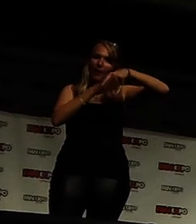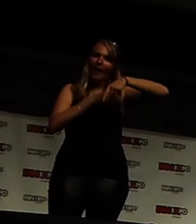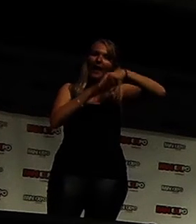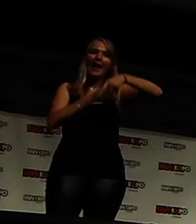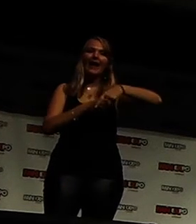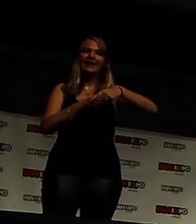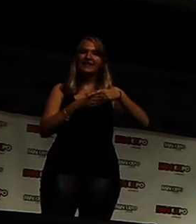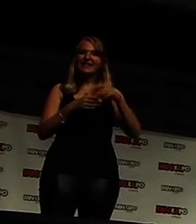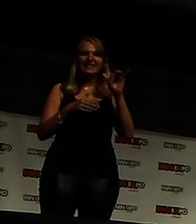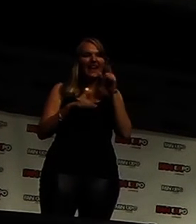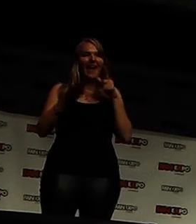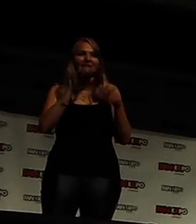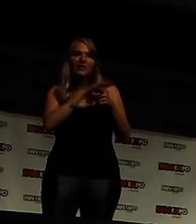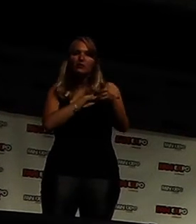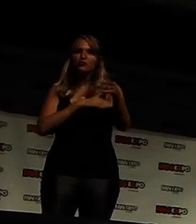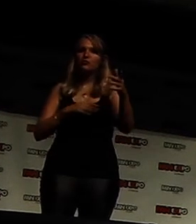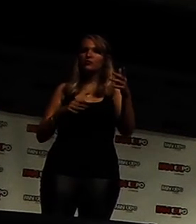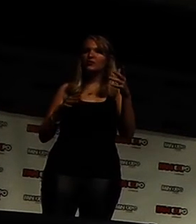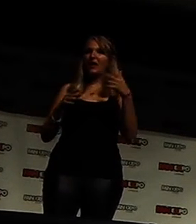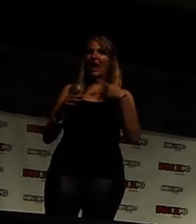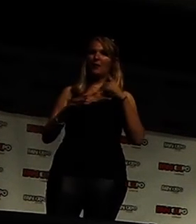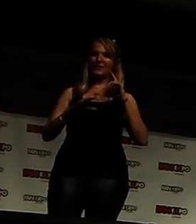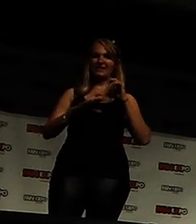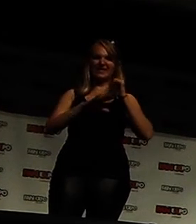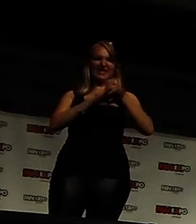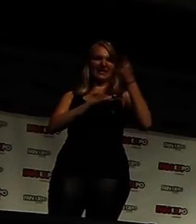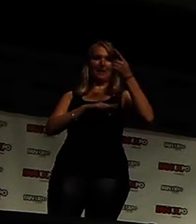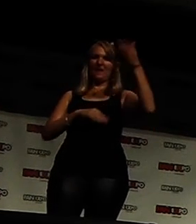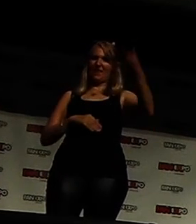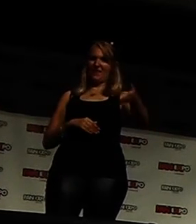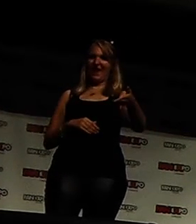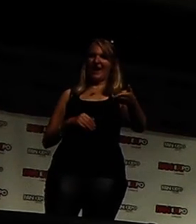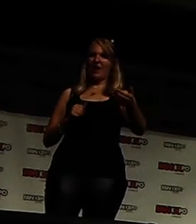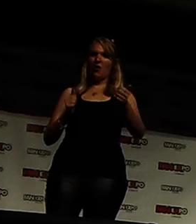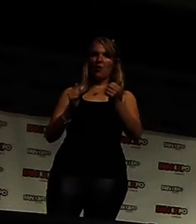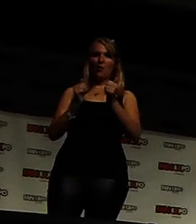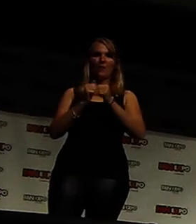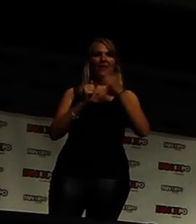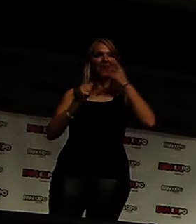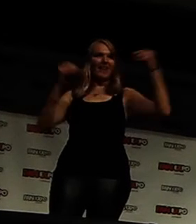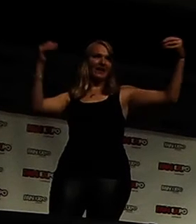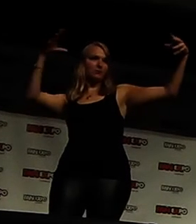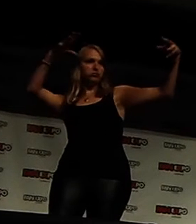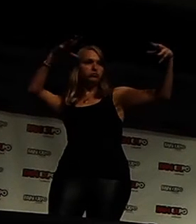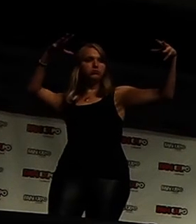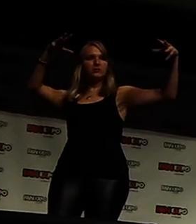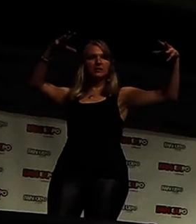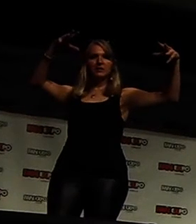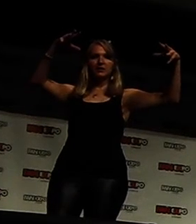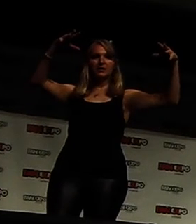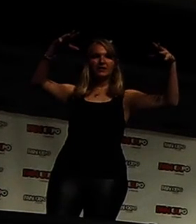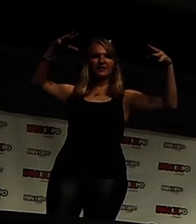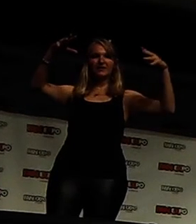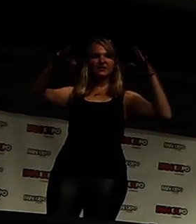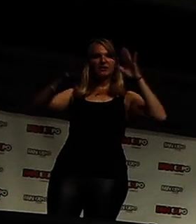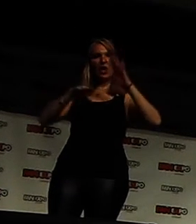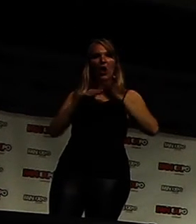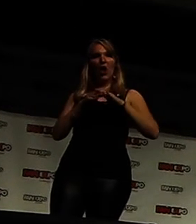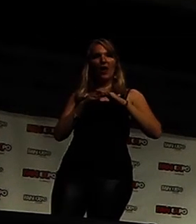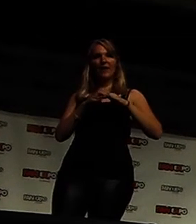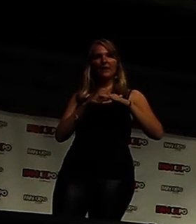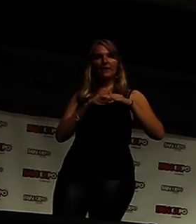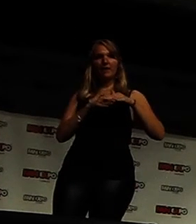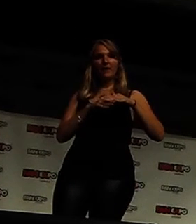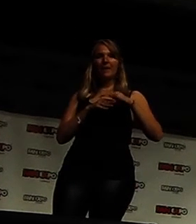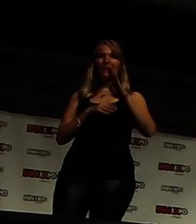think maybe I'd set something there, and they have big lights as illuminations, and do like something along the promenade, where a